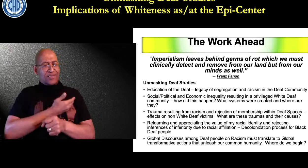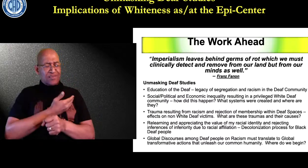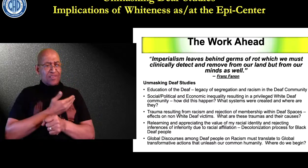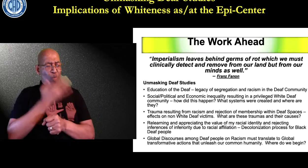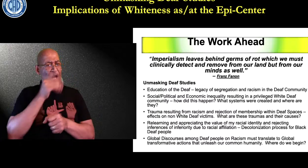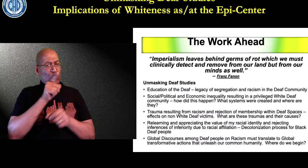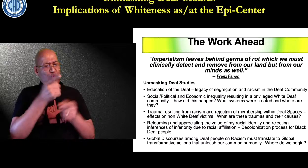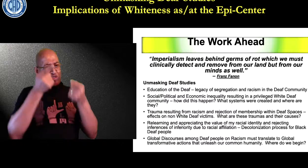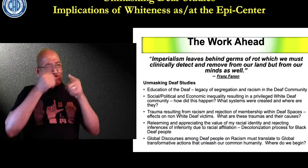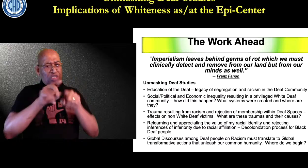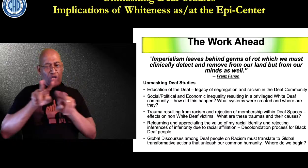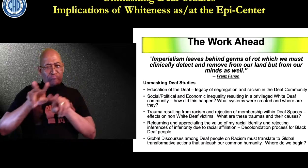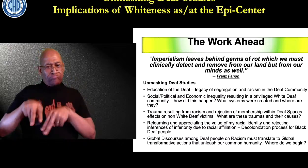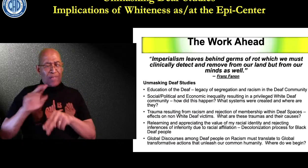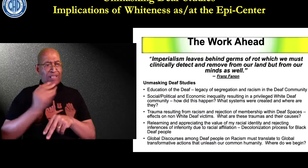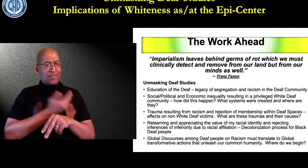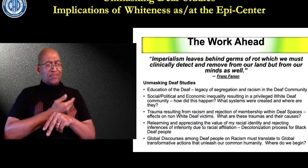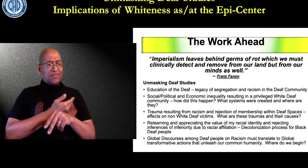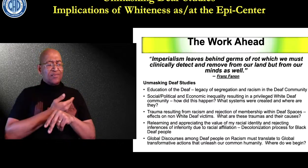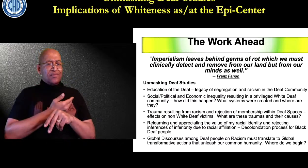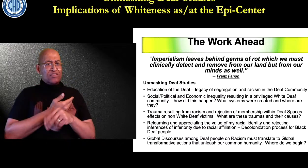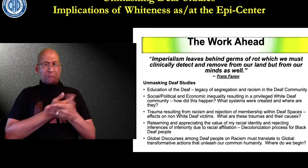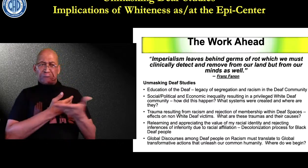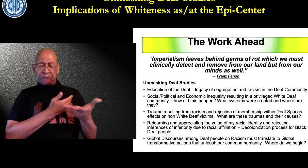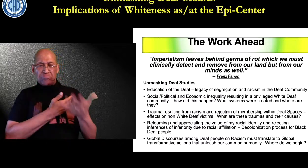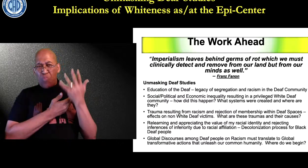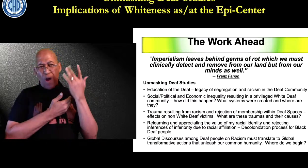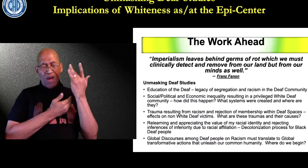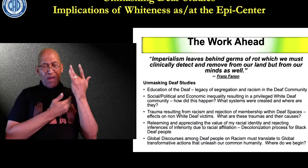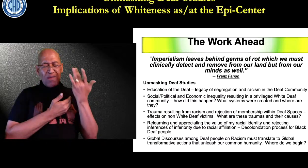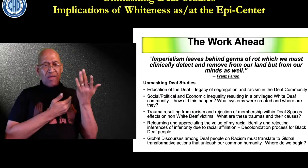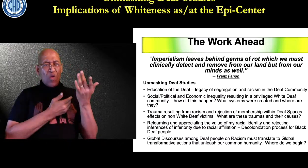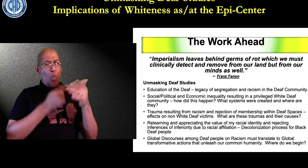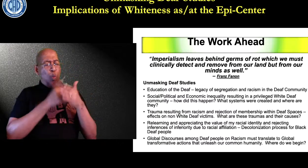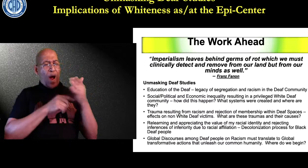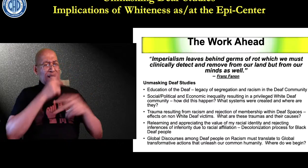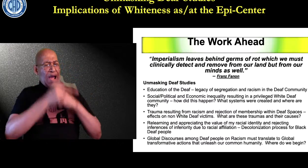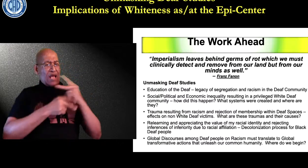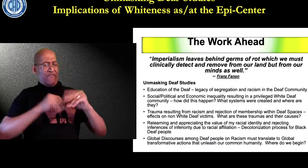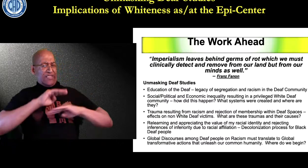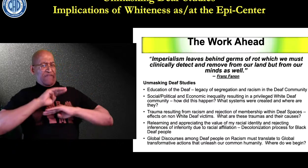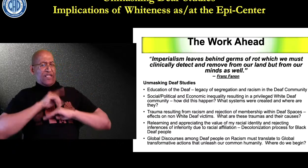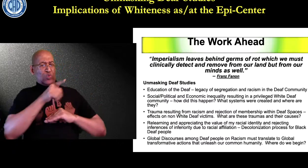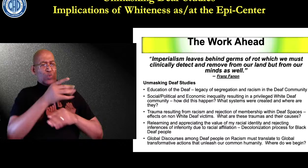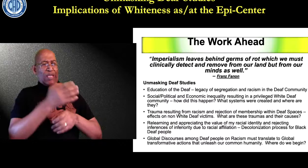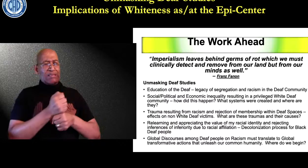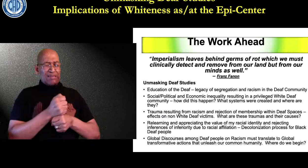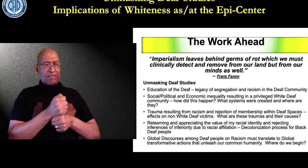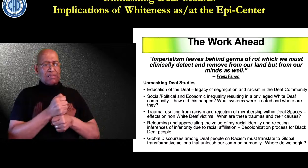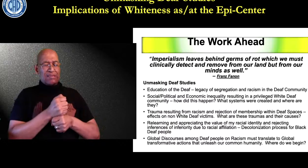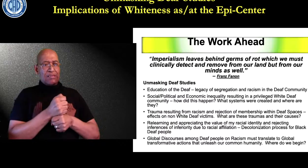and I want to be able to understand why the oppression continues to happen. Why are we looked down upon?